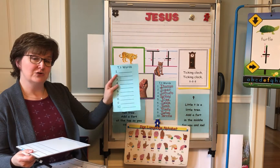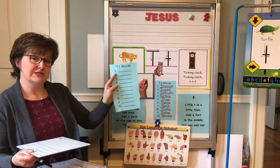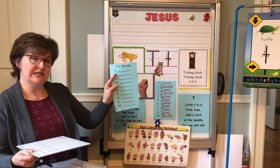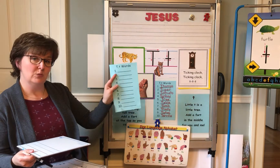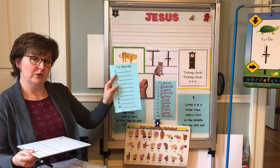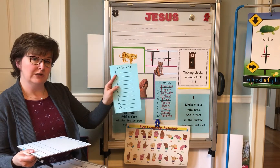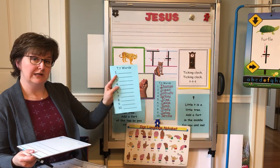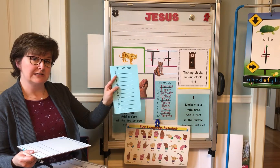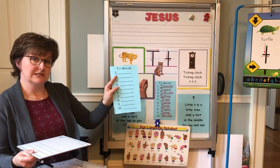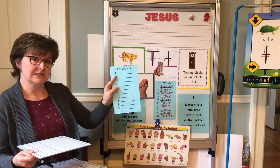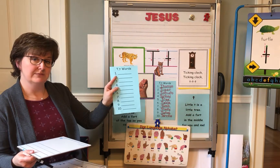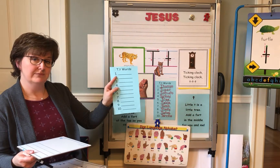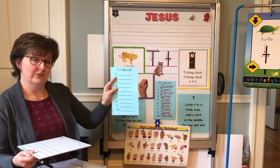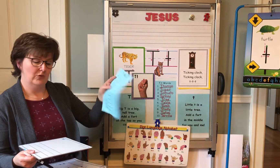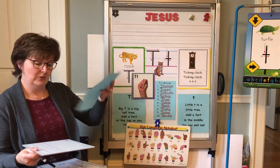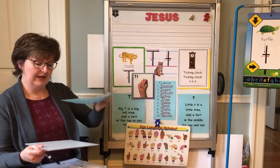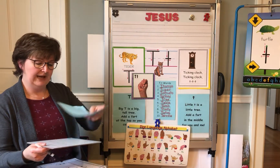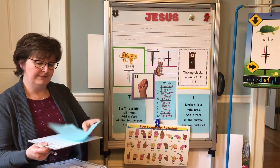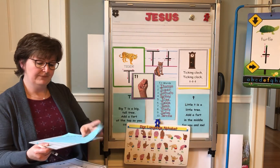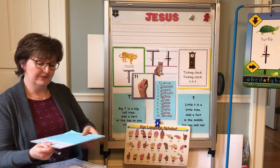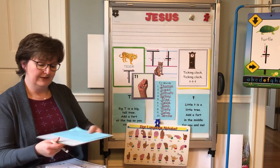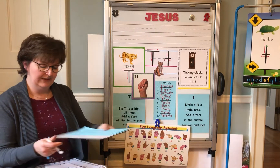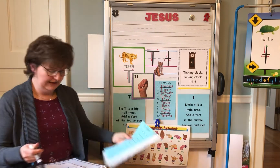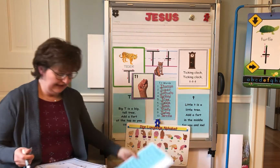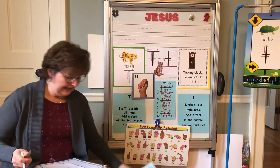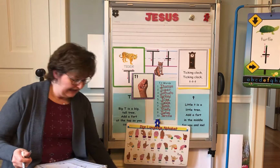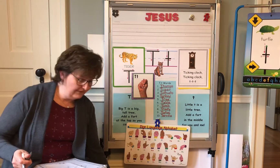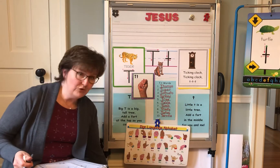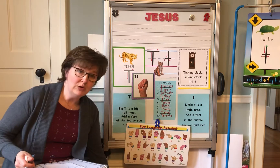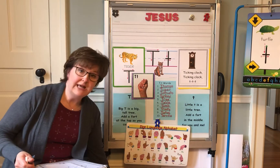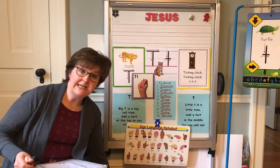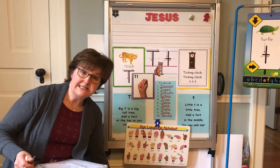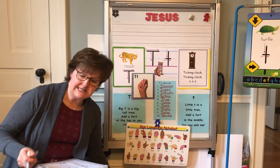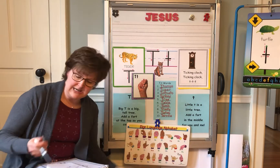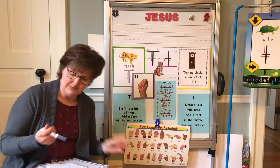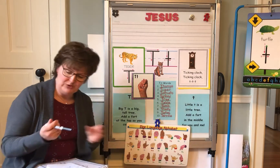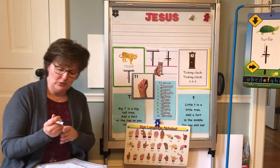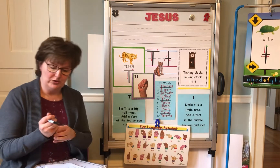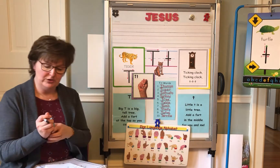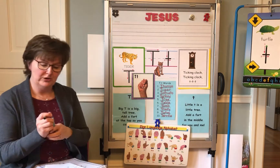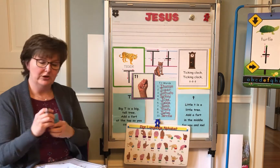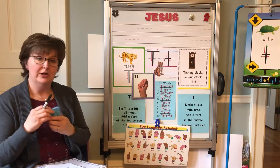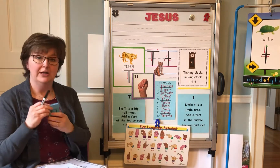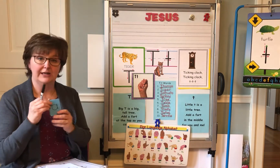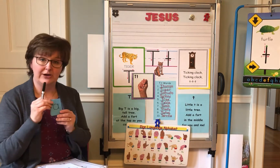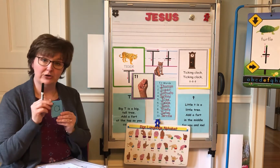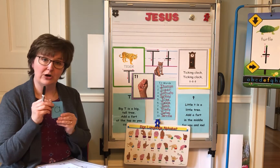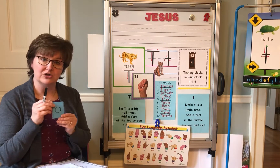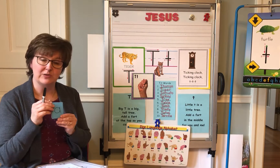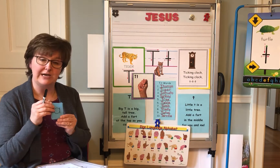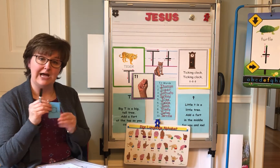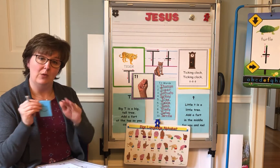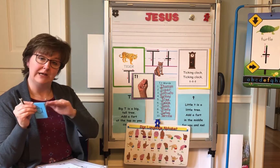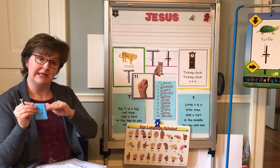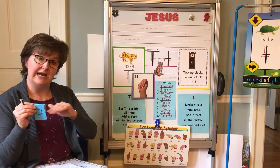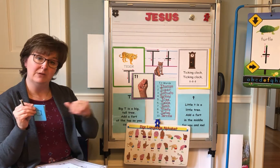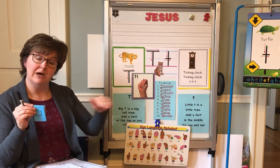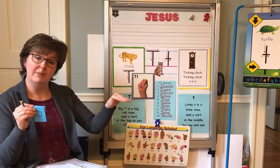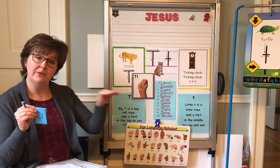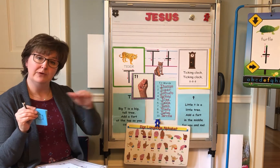T word list, okay? If you'd like to set up your letter cards right now and line them up